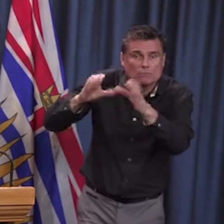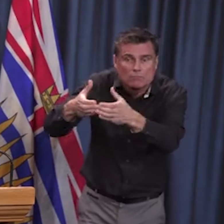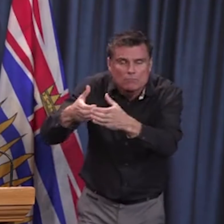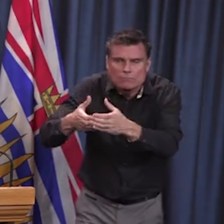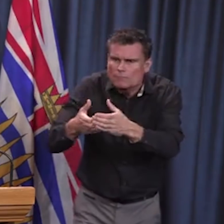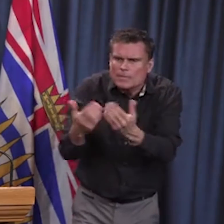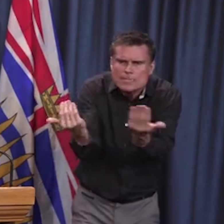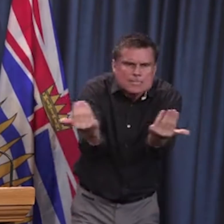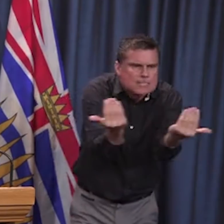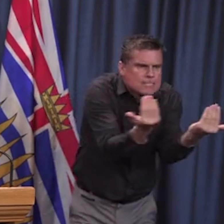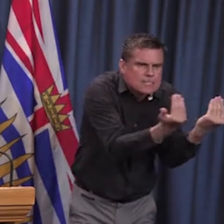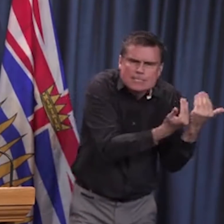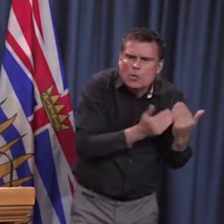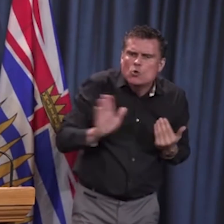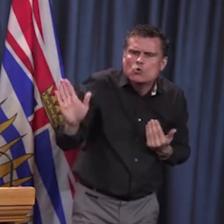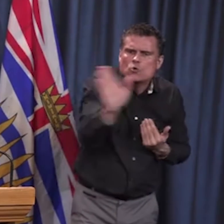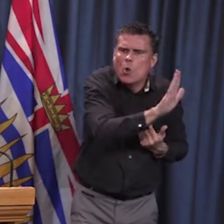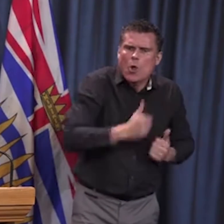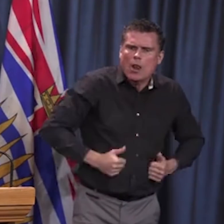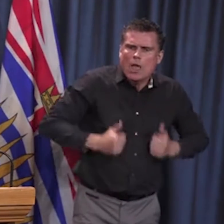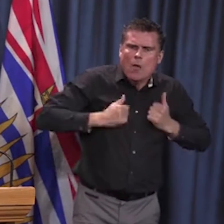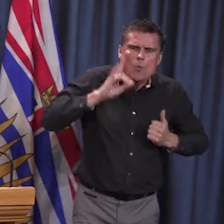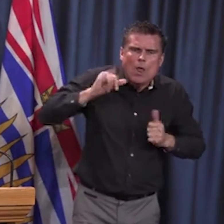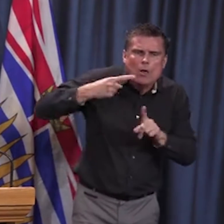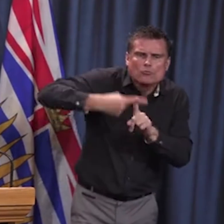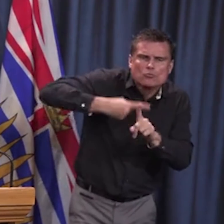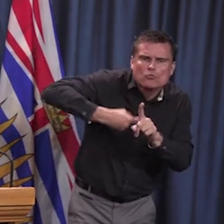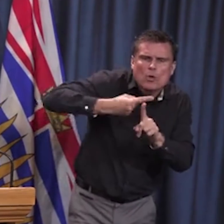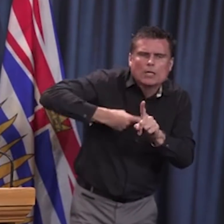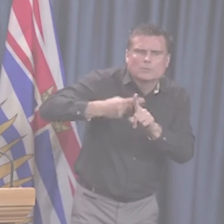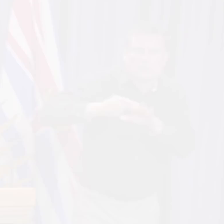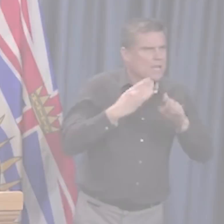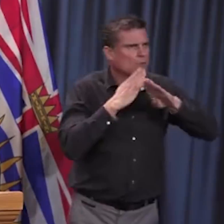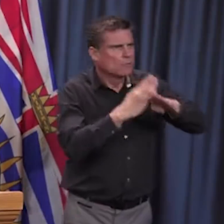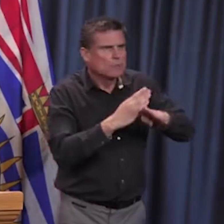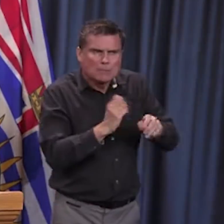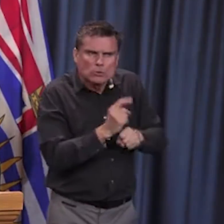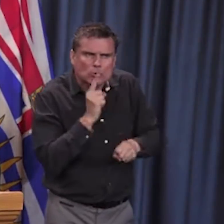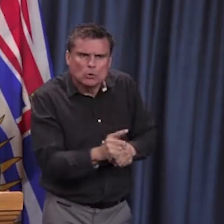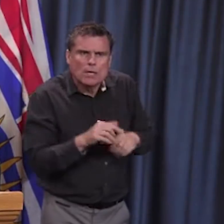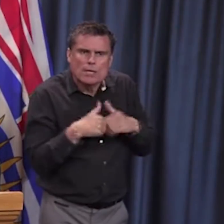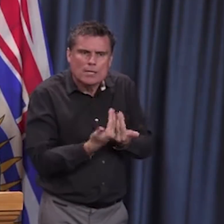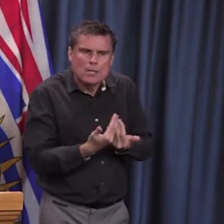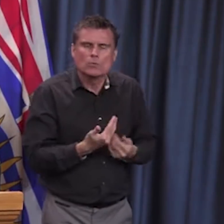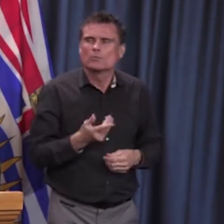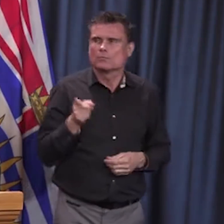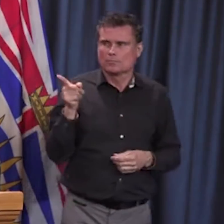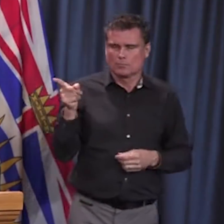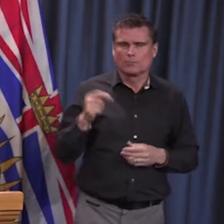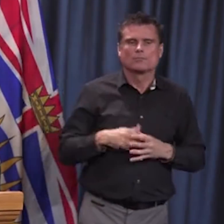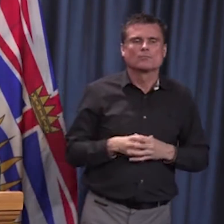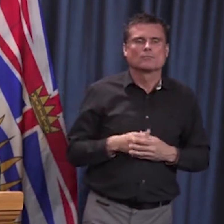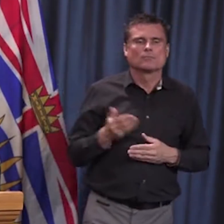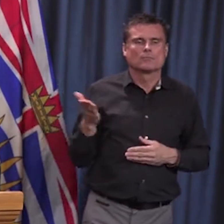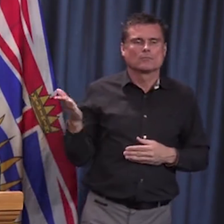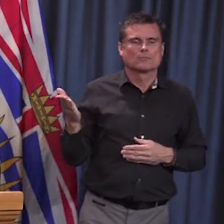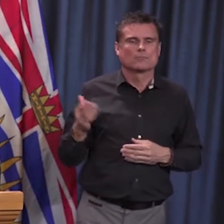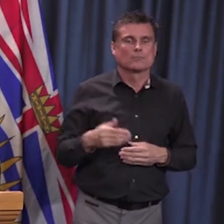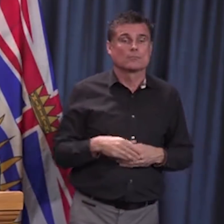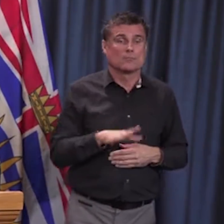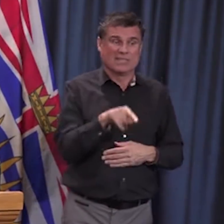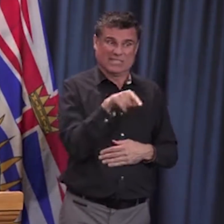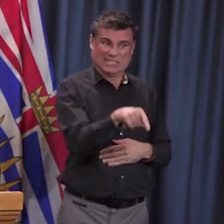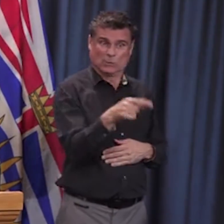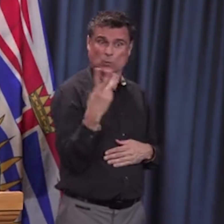Robinson. We'll be discussing it on Wednesday, and the results of that will be made available at that time. We will have a plan for renters on Wednesday